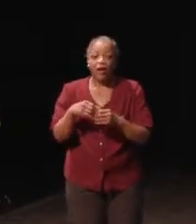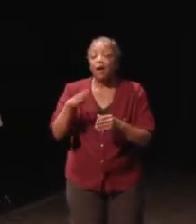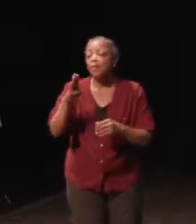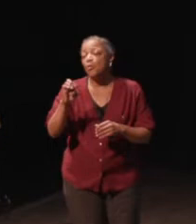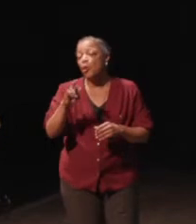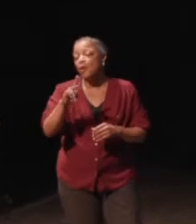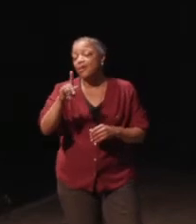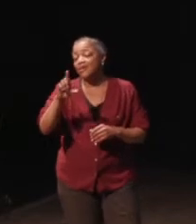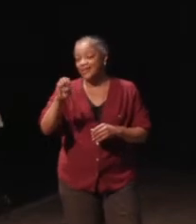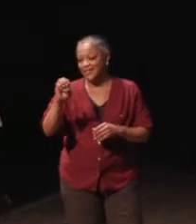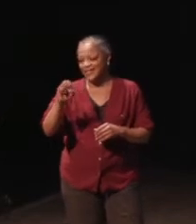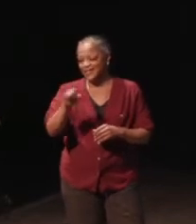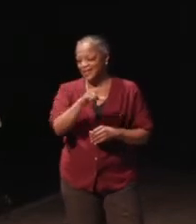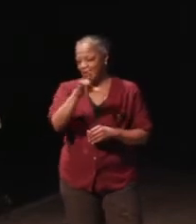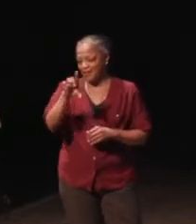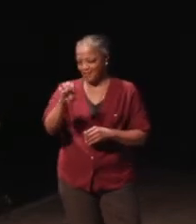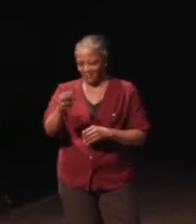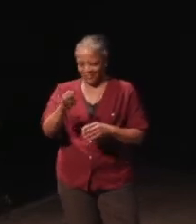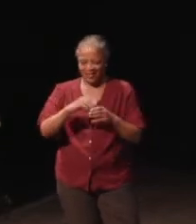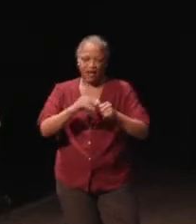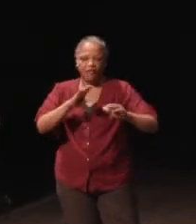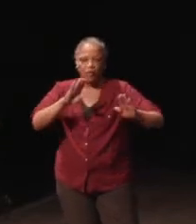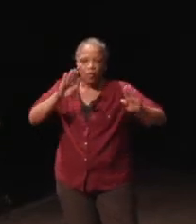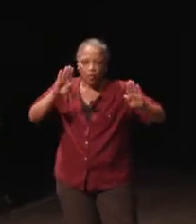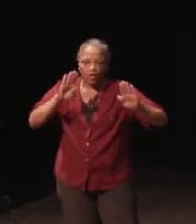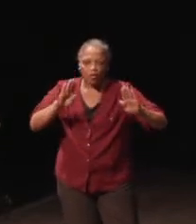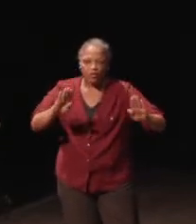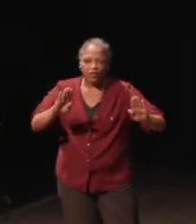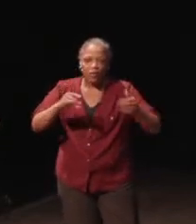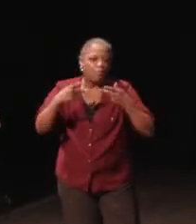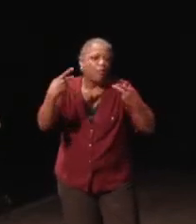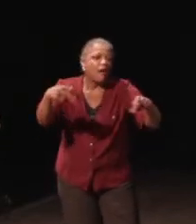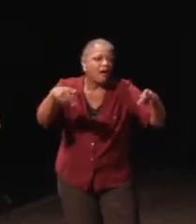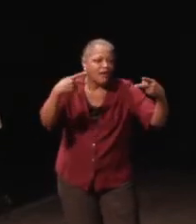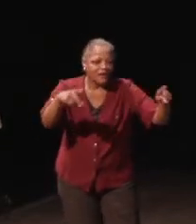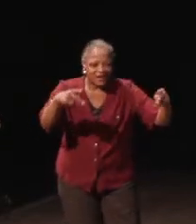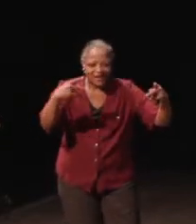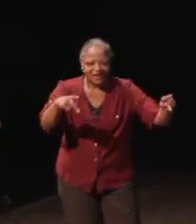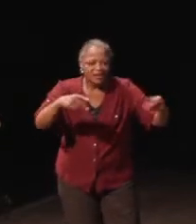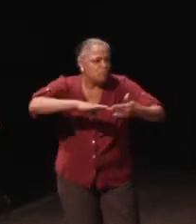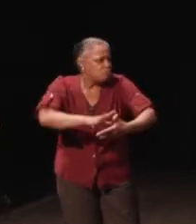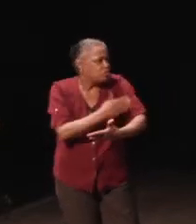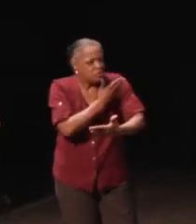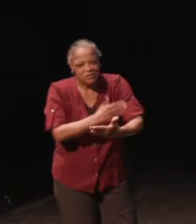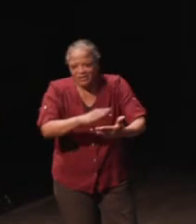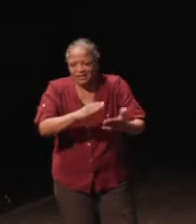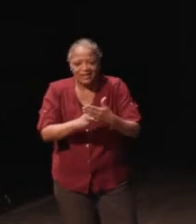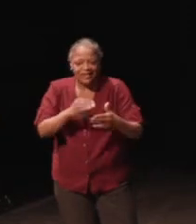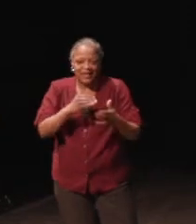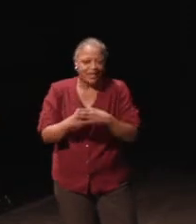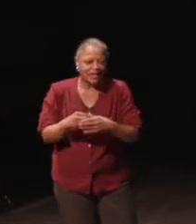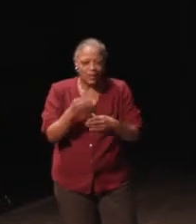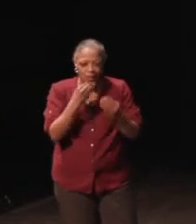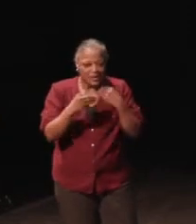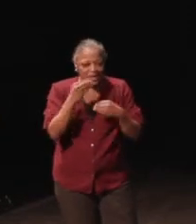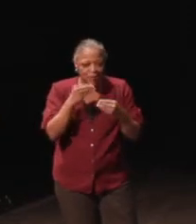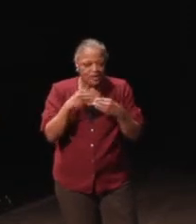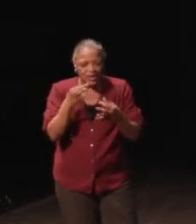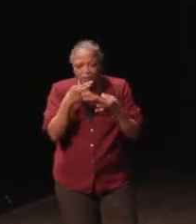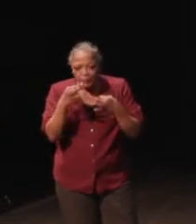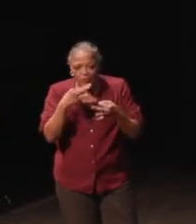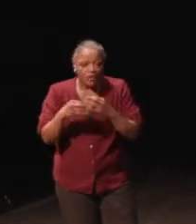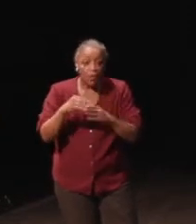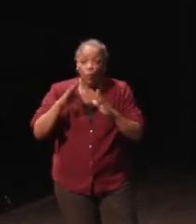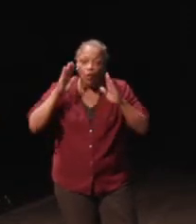style, where we had like a wonderful party and music and a reception, and it was a